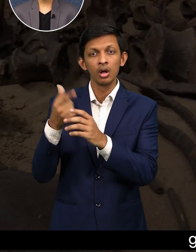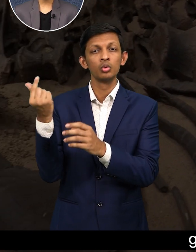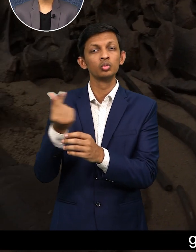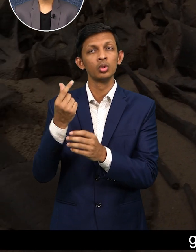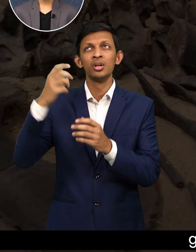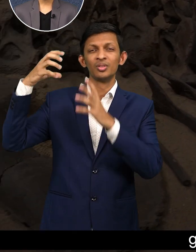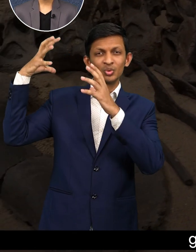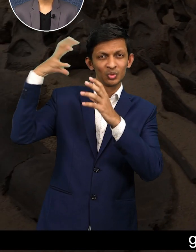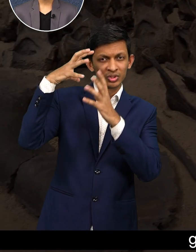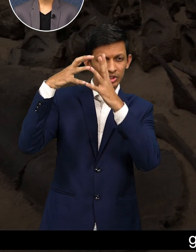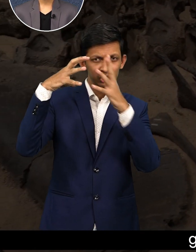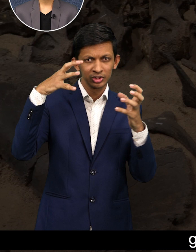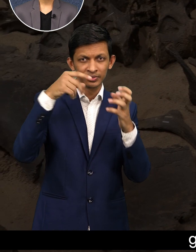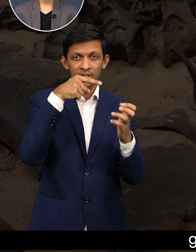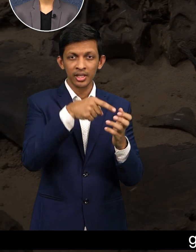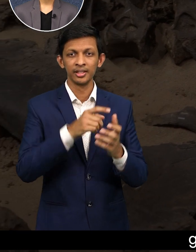solar energy.